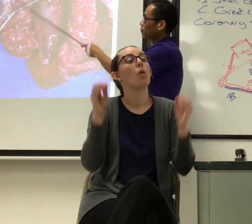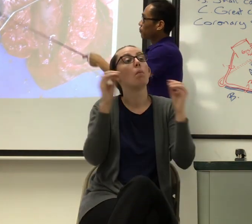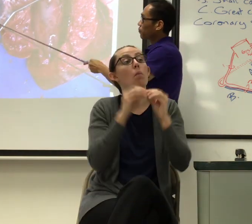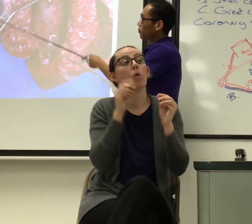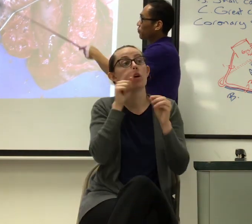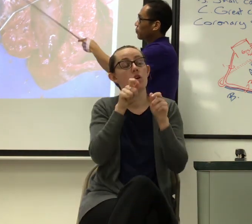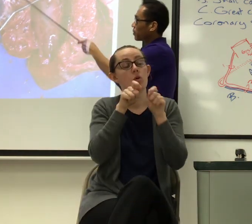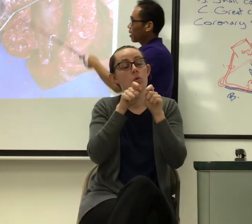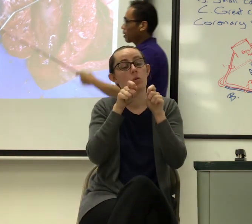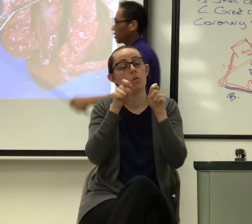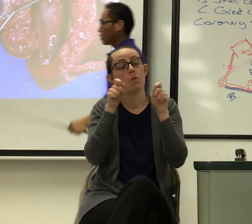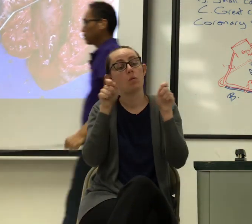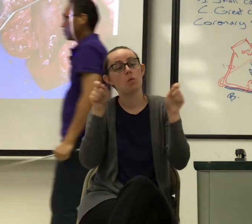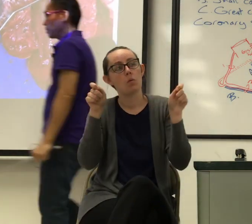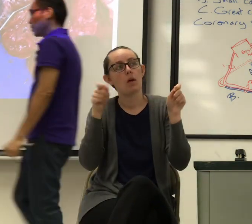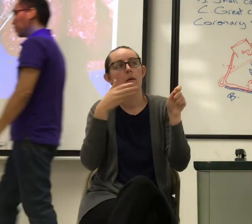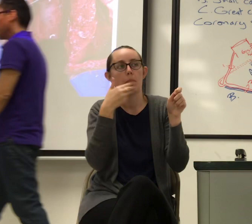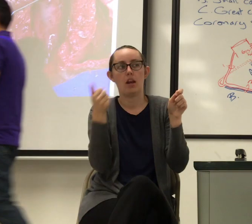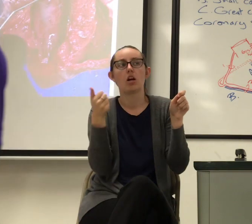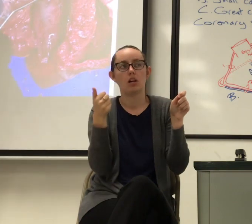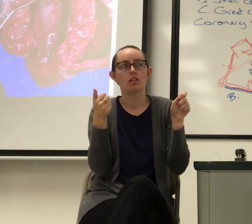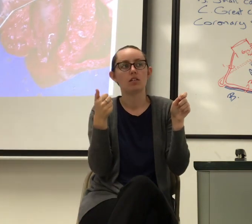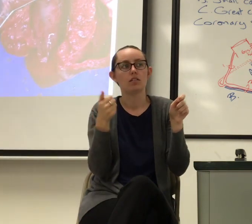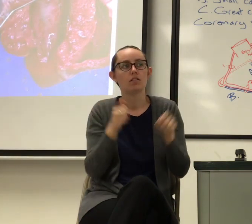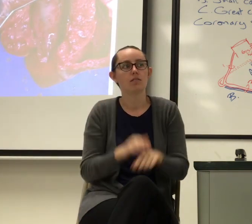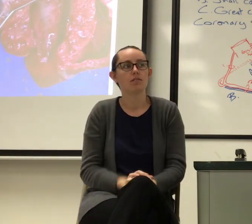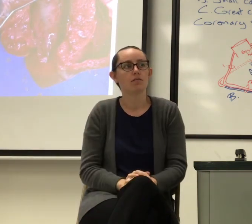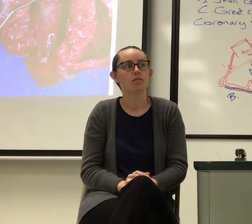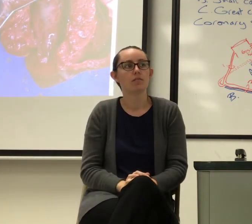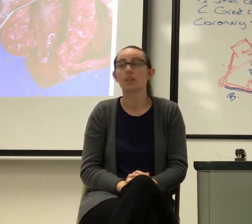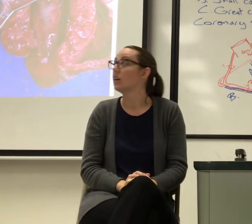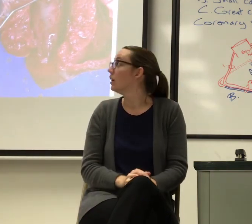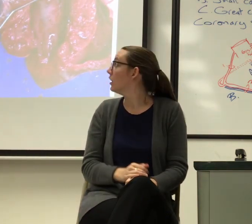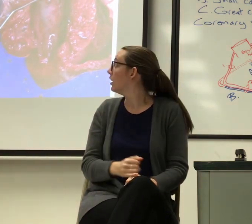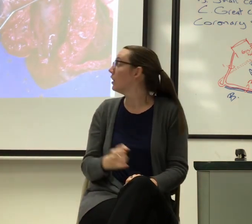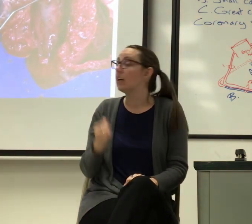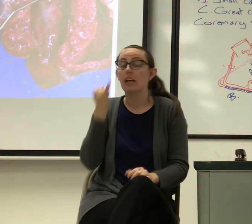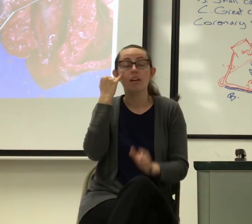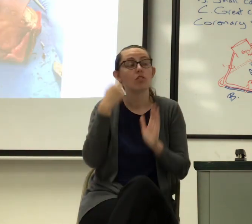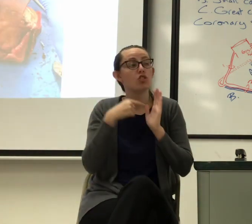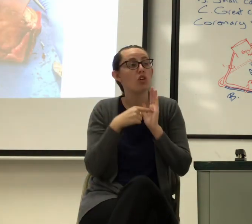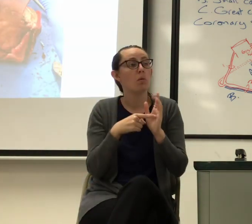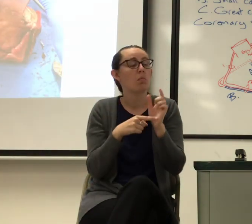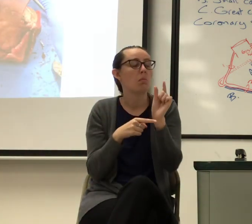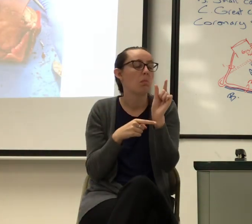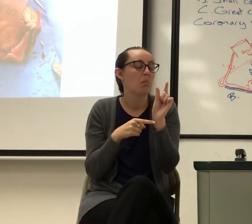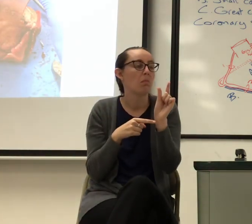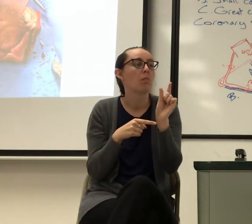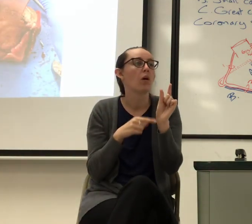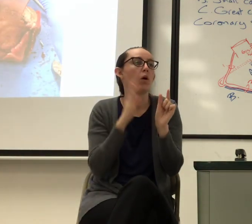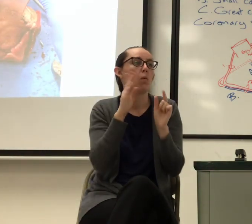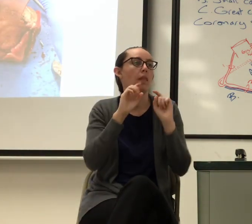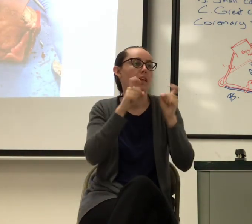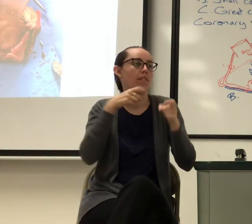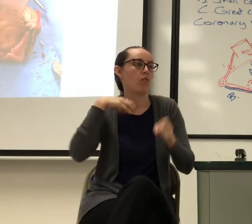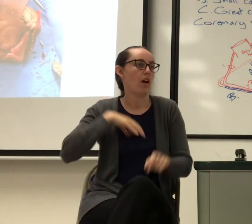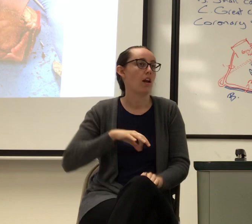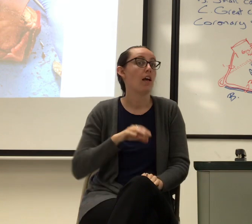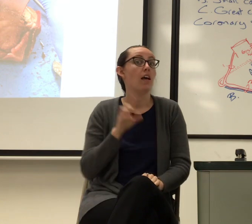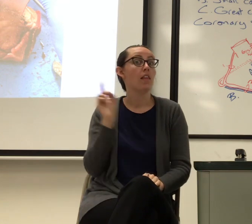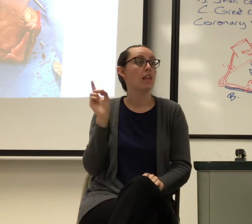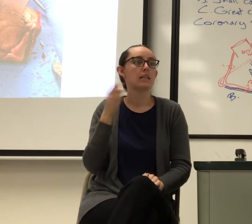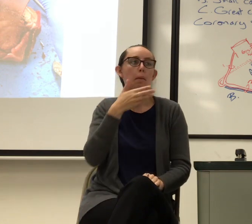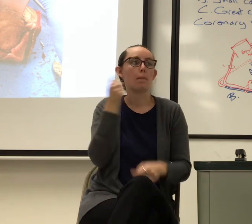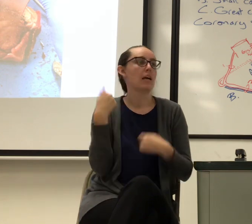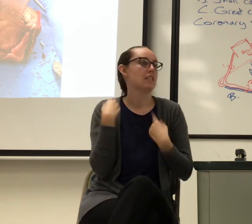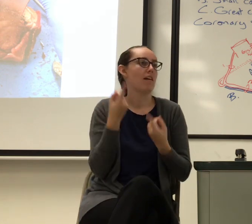better. Okay. If you show me that much, I'd give you credit. This is the best I've seen. I don't think any of